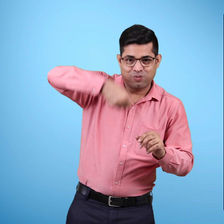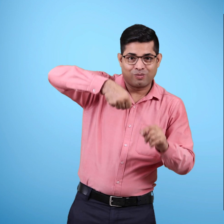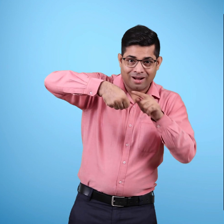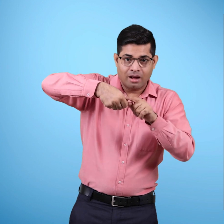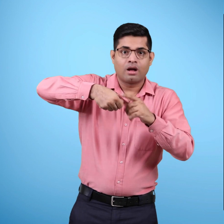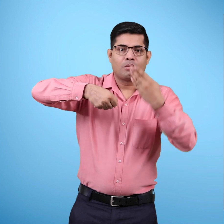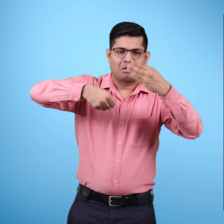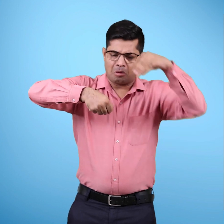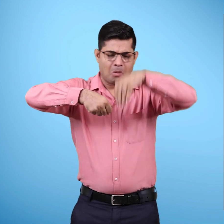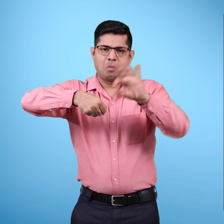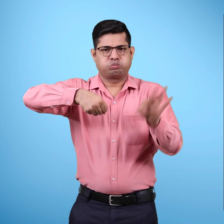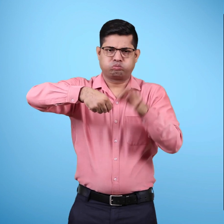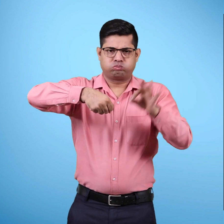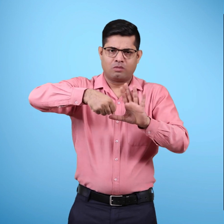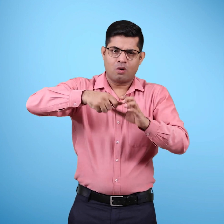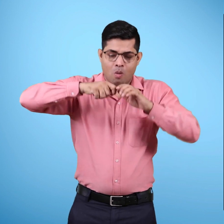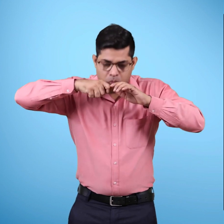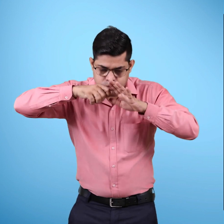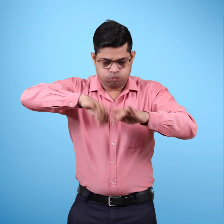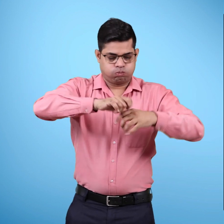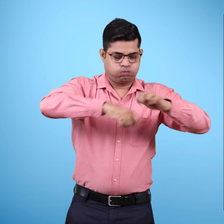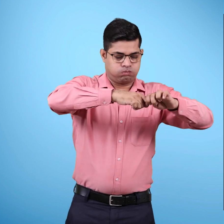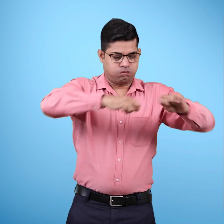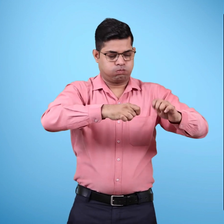Tie up the mouth of another empty polythene cover